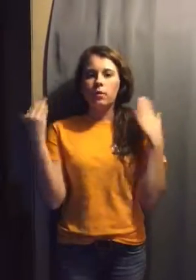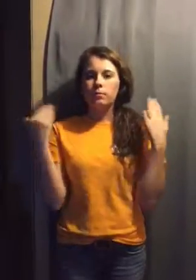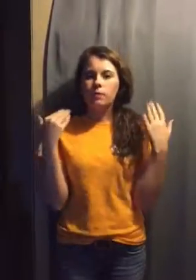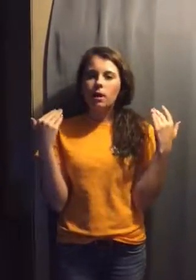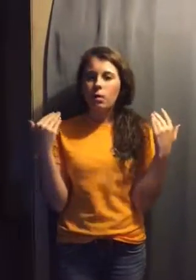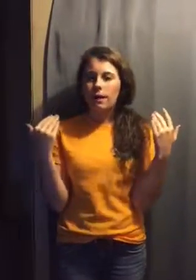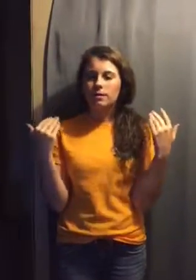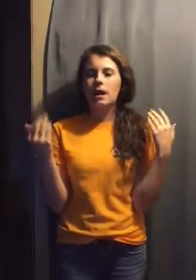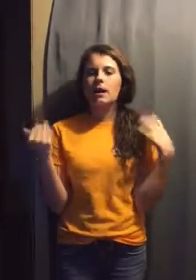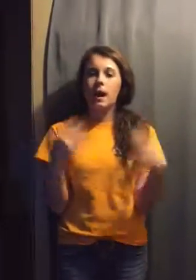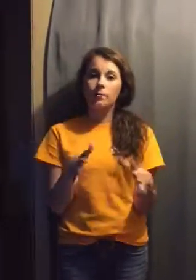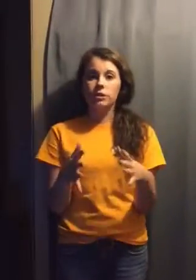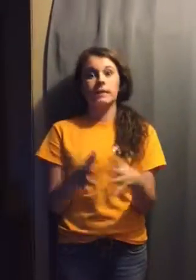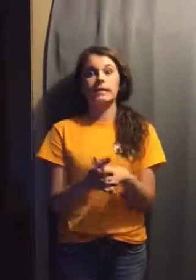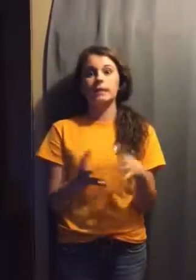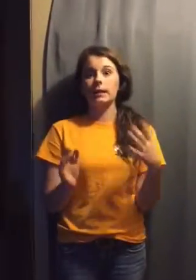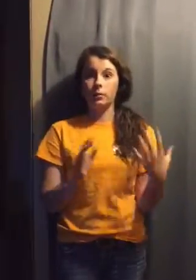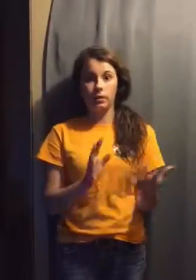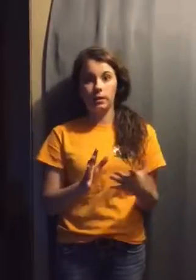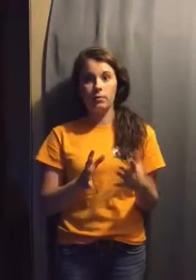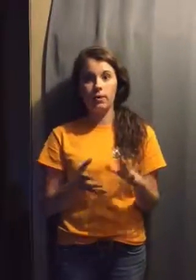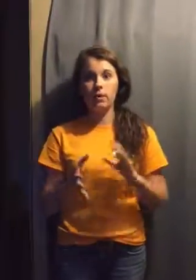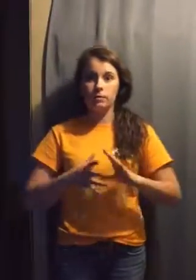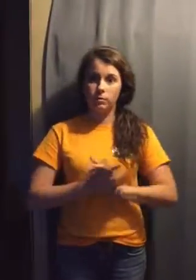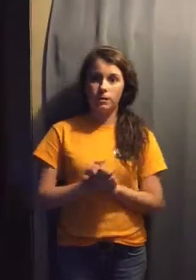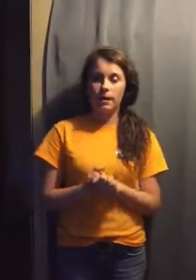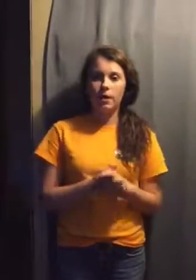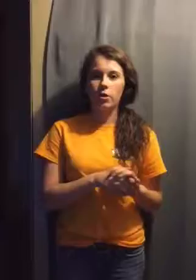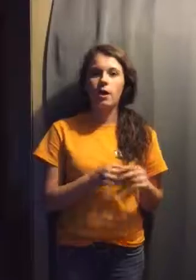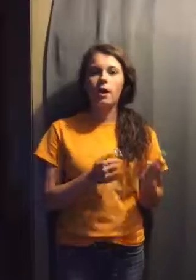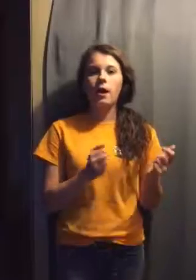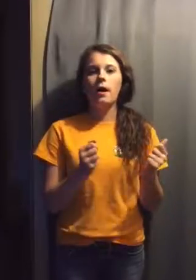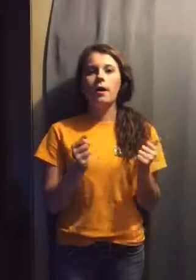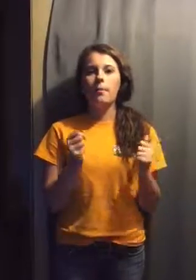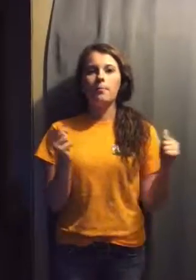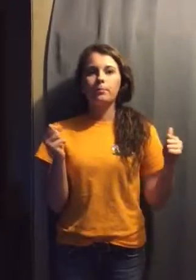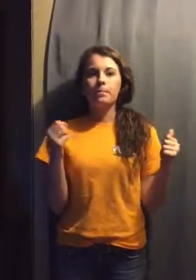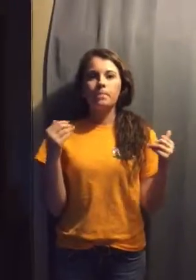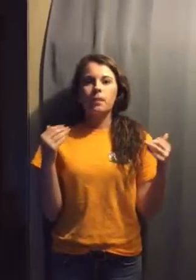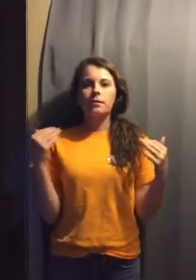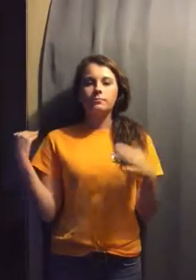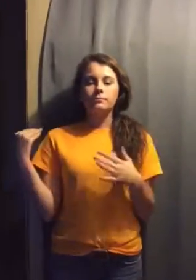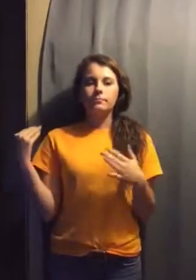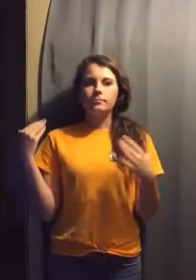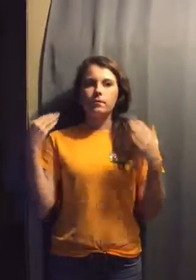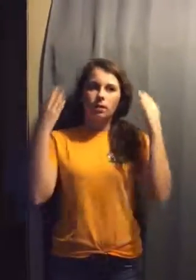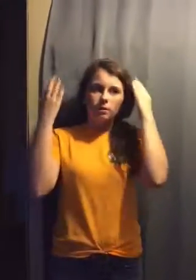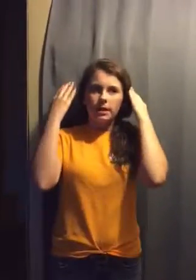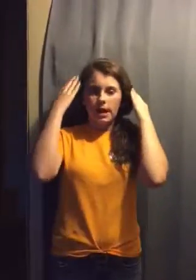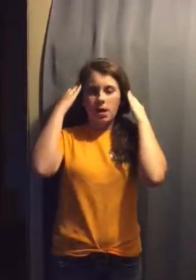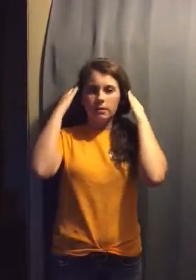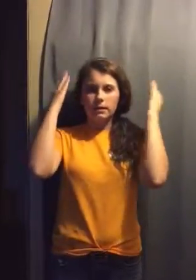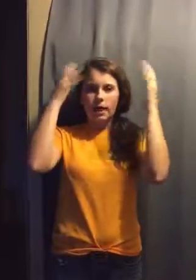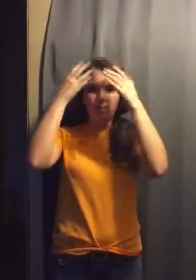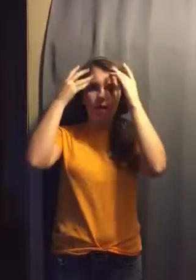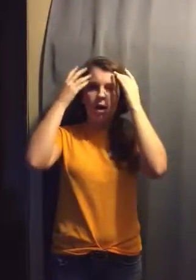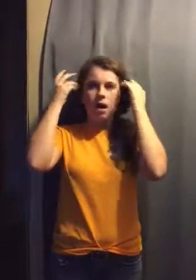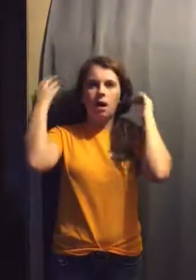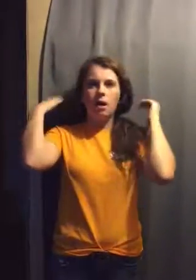probably cold outside. I'm just guessing. I really don't know because I wasn't there. Um, the cloche hat always came